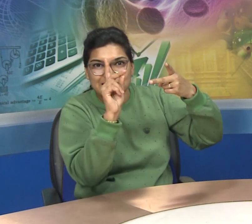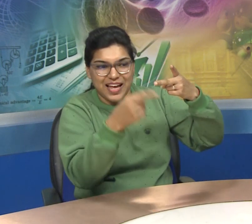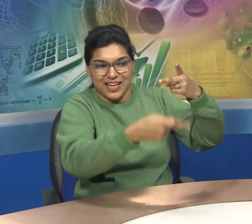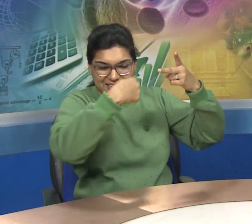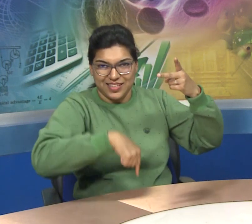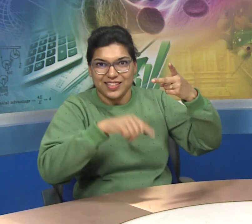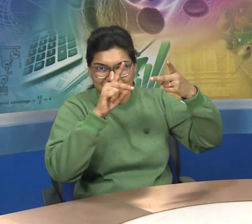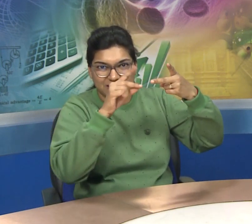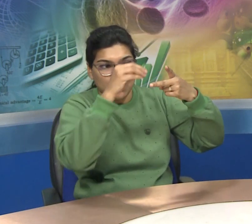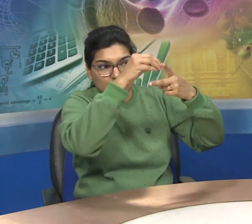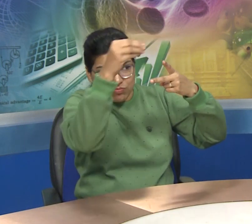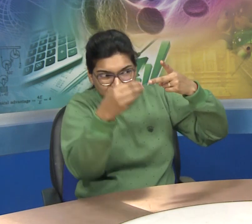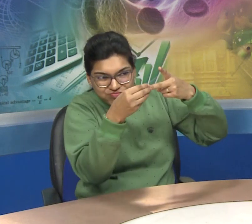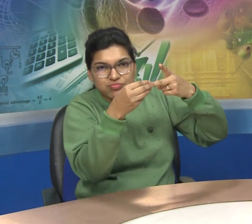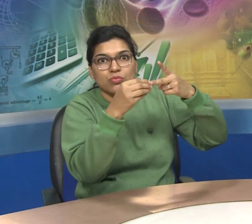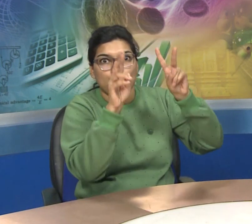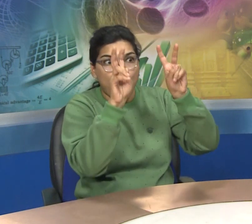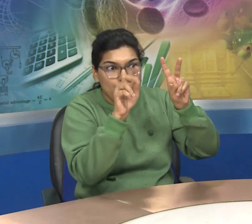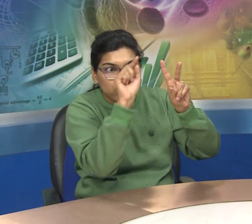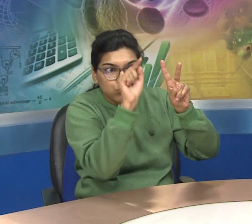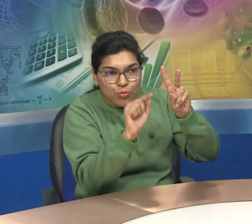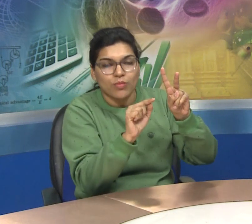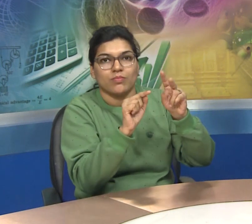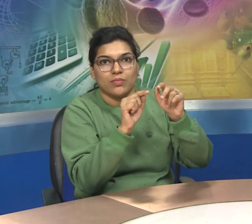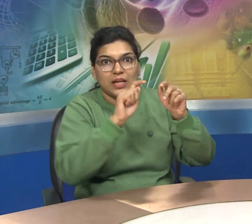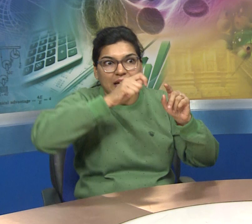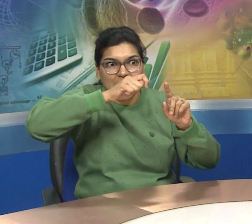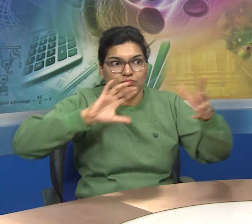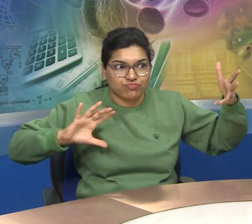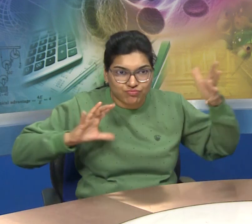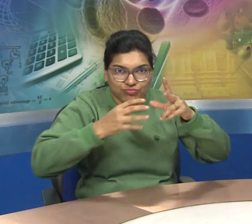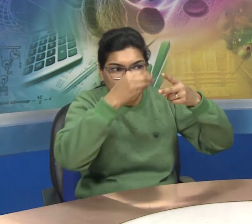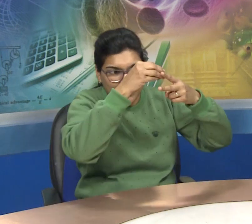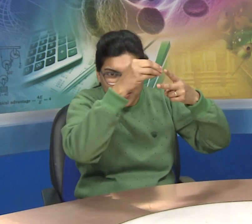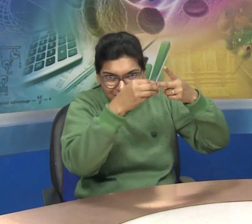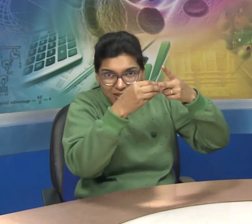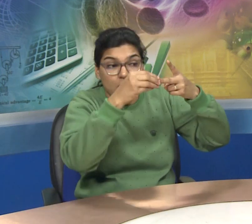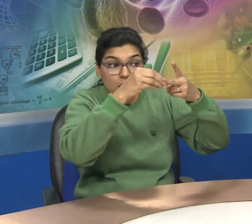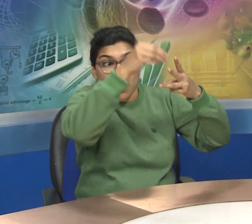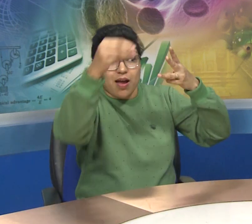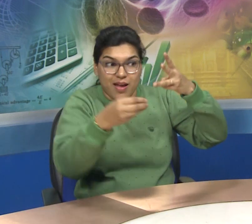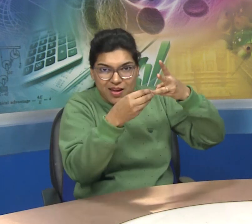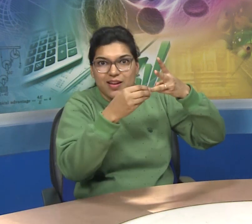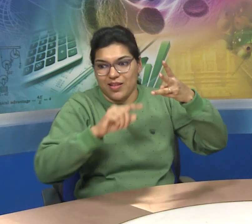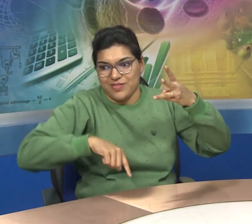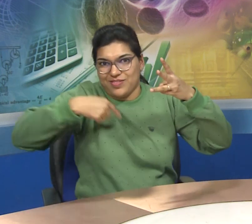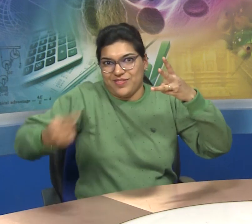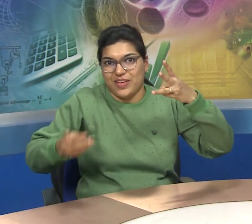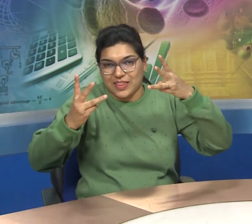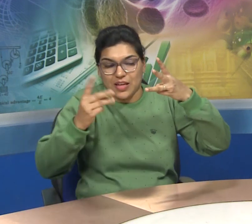sources are based on primary as well as secondary sources and serve as